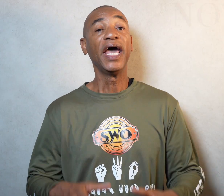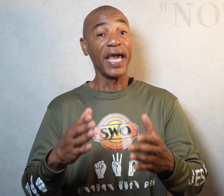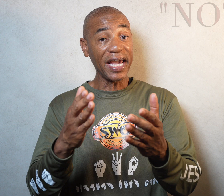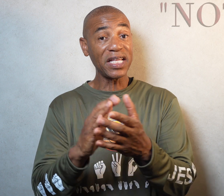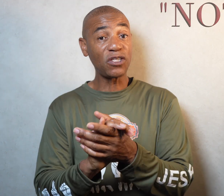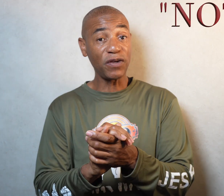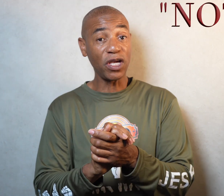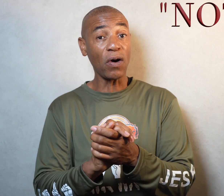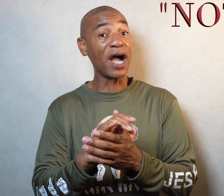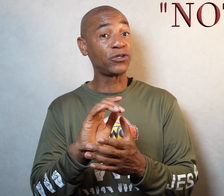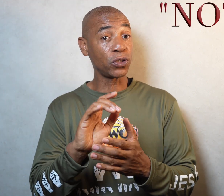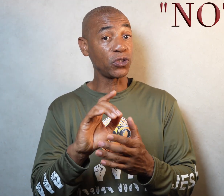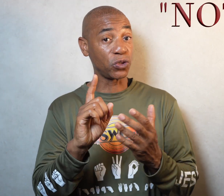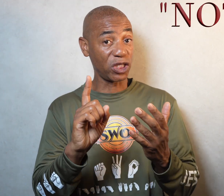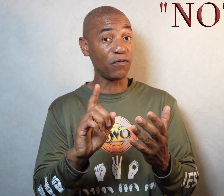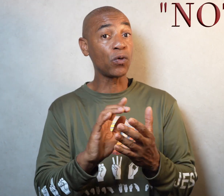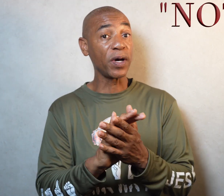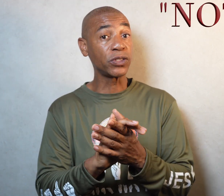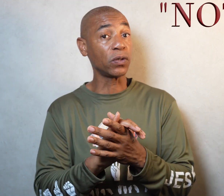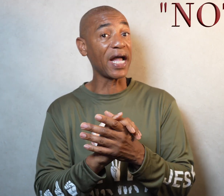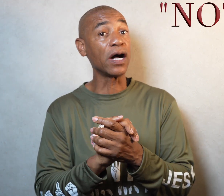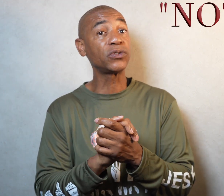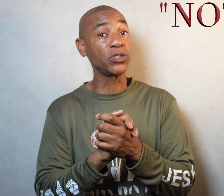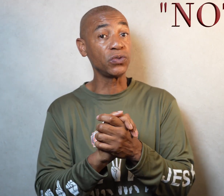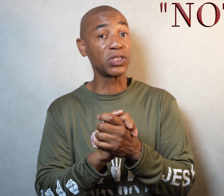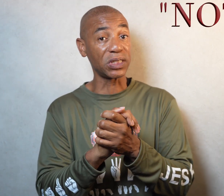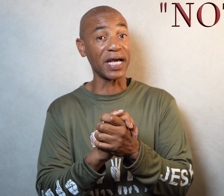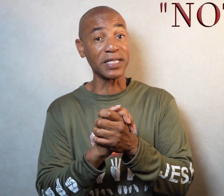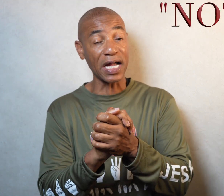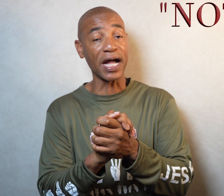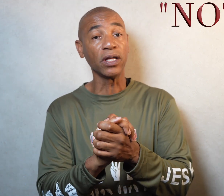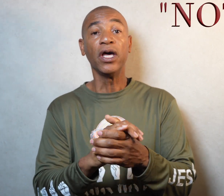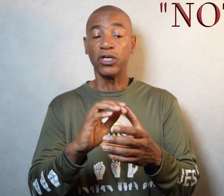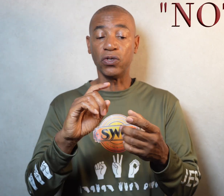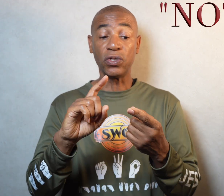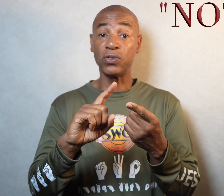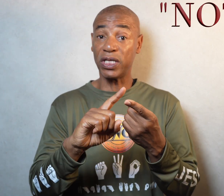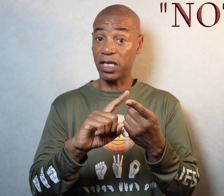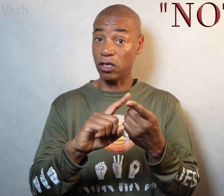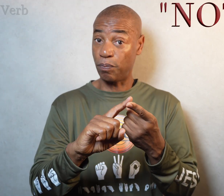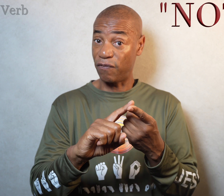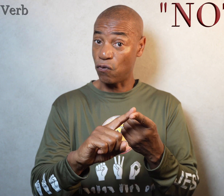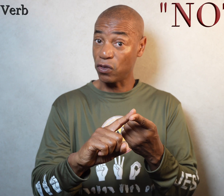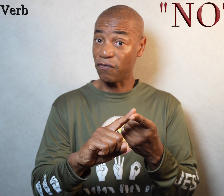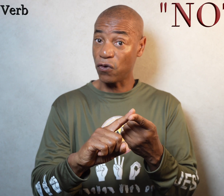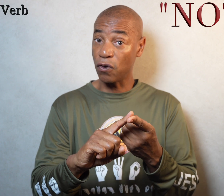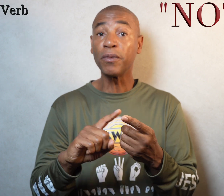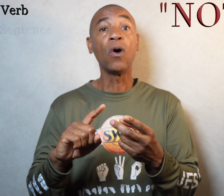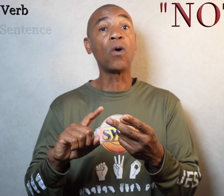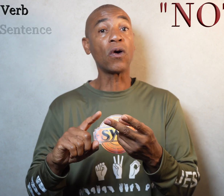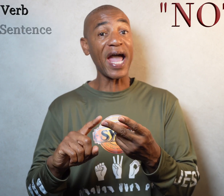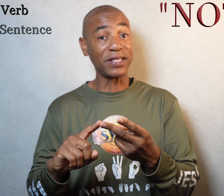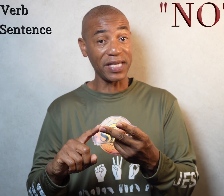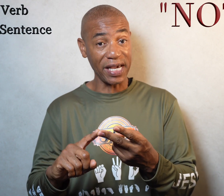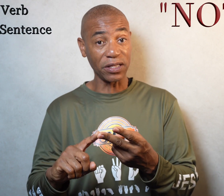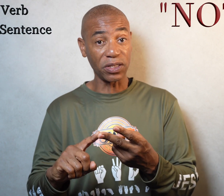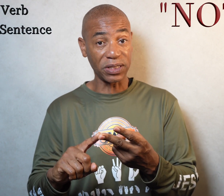In this video, I've showed you several ways on how to use the sign not. You use it either before the verb or at the end of the